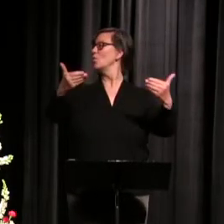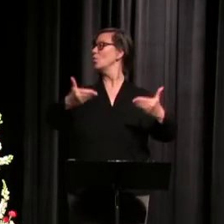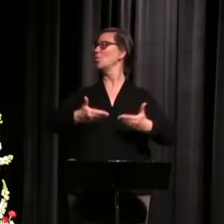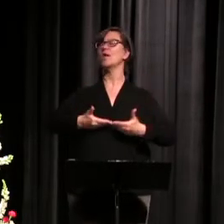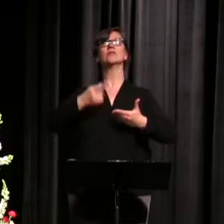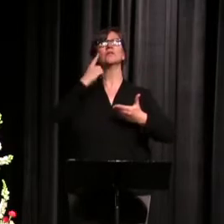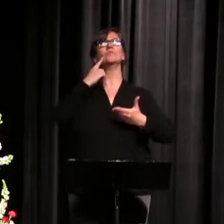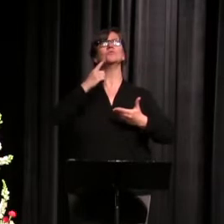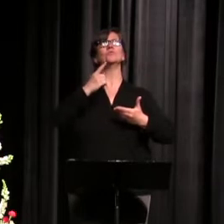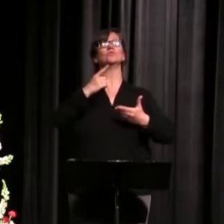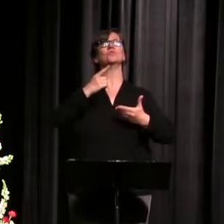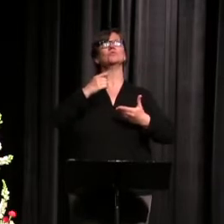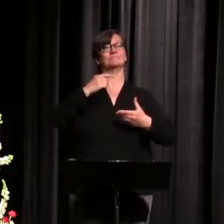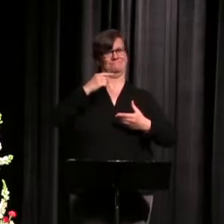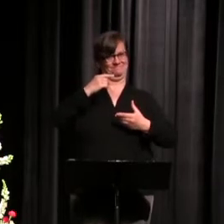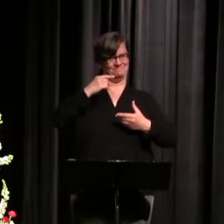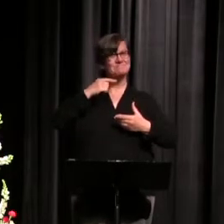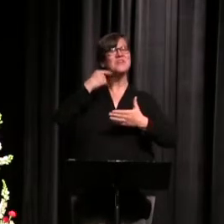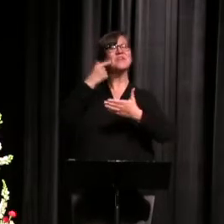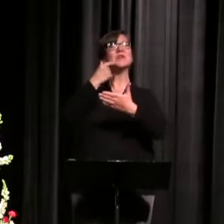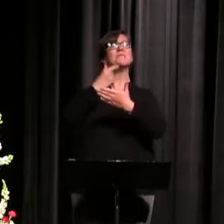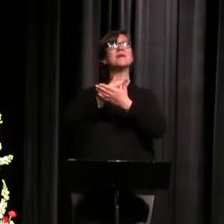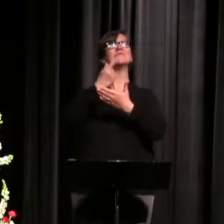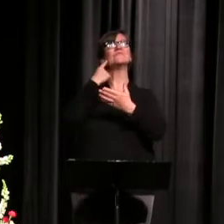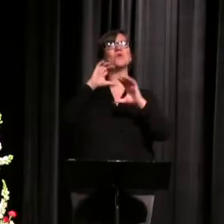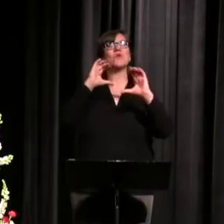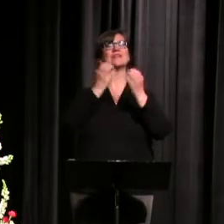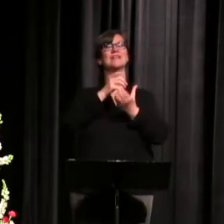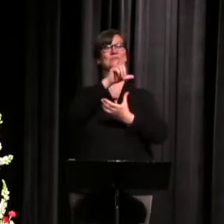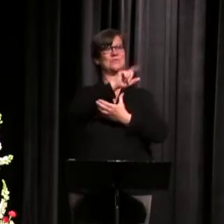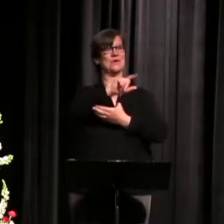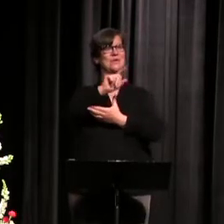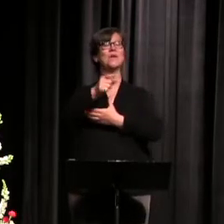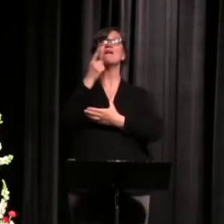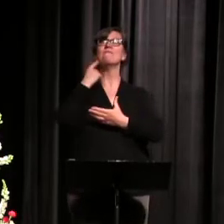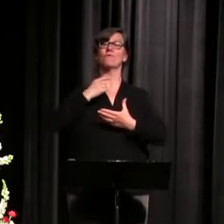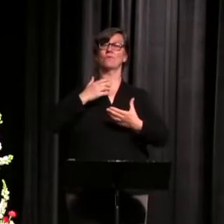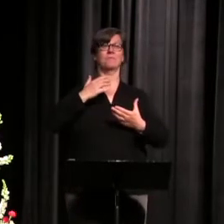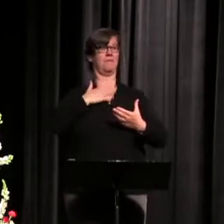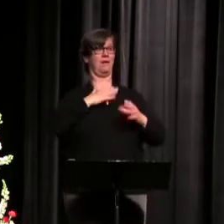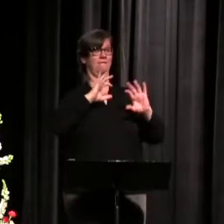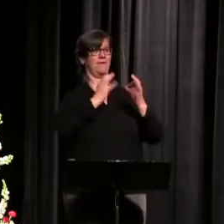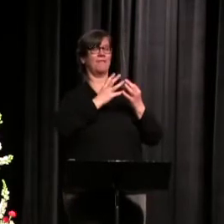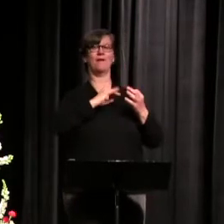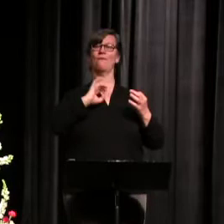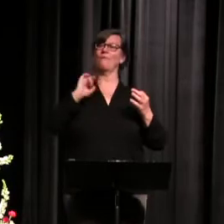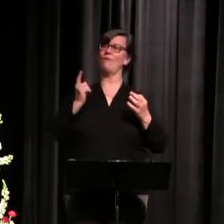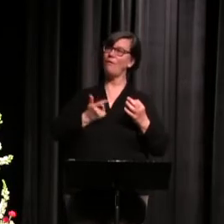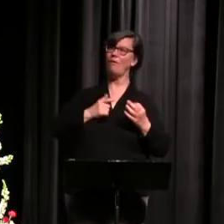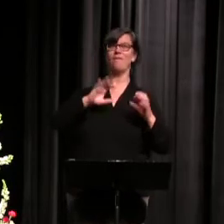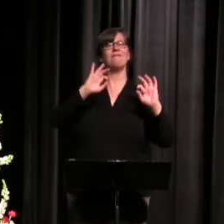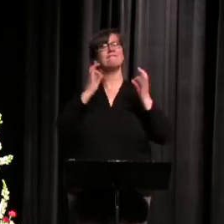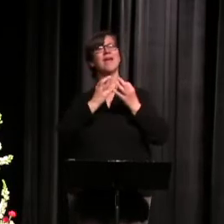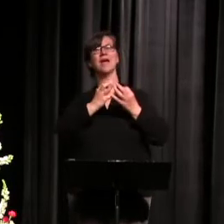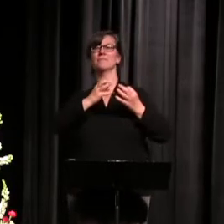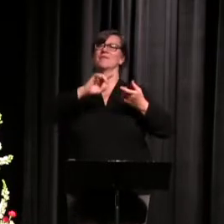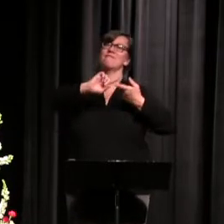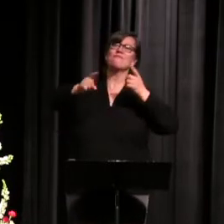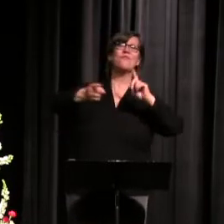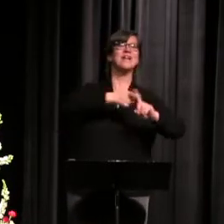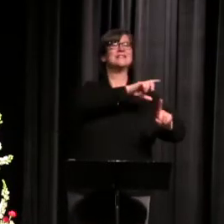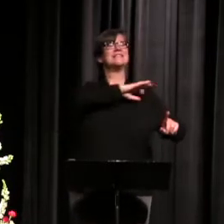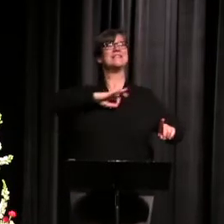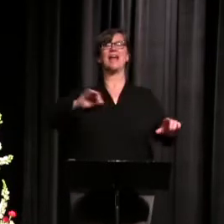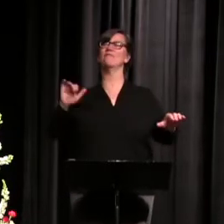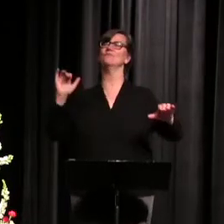of 2020. To my family, and to all the families, friends, and staff here tonight, thank you all for being with us. Not